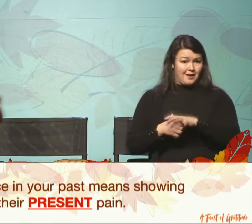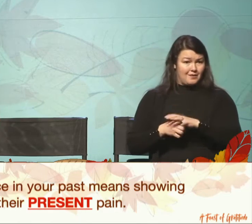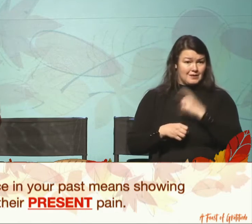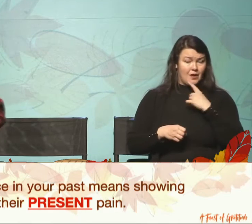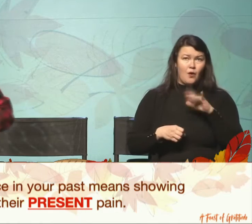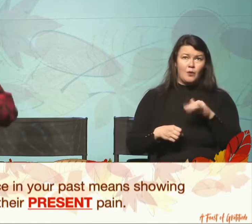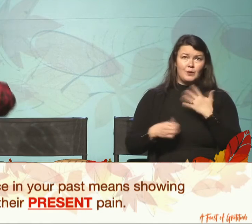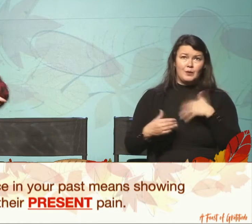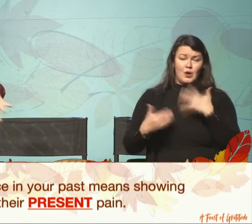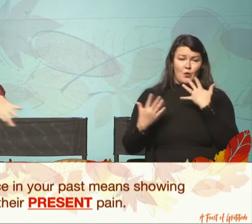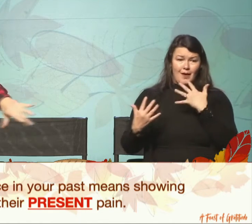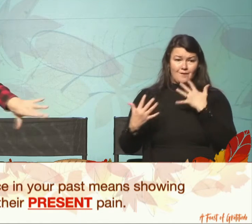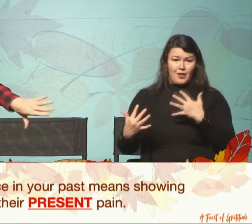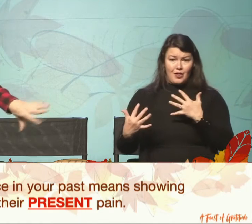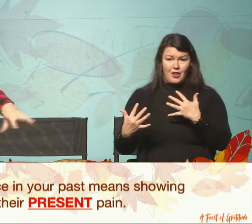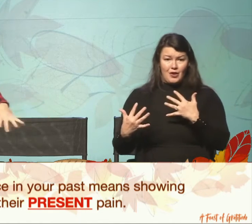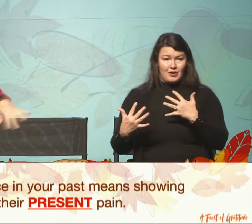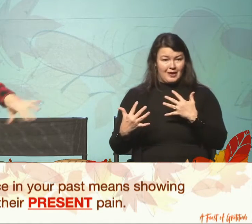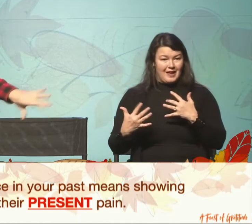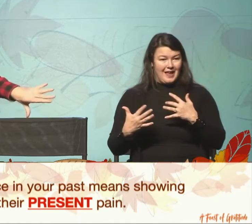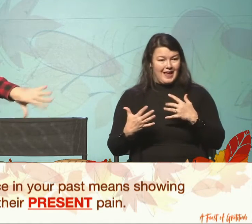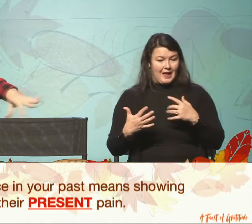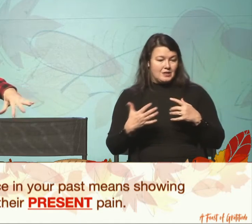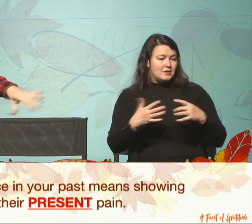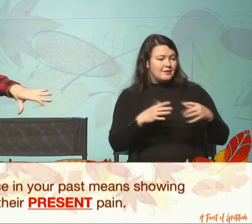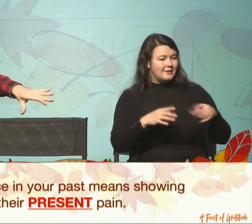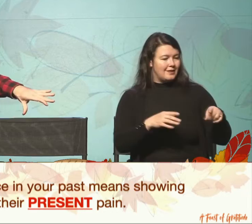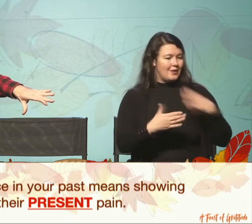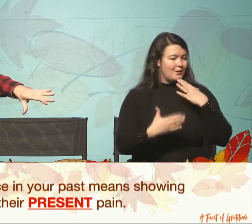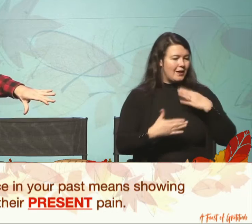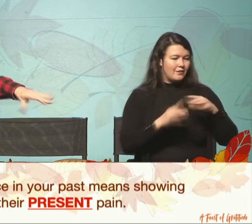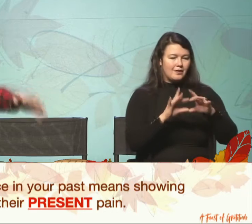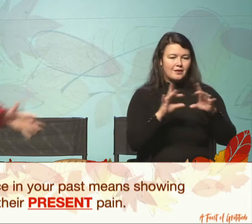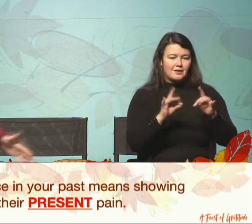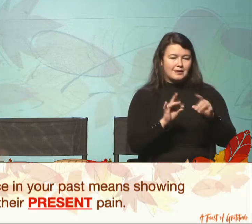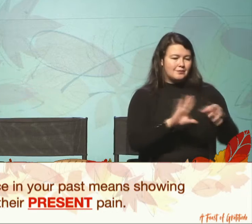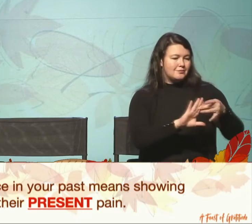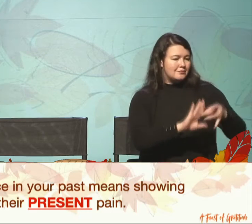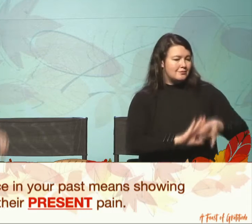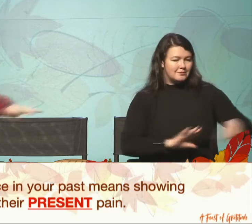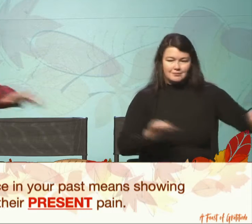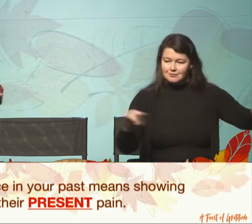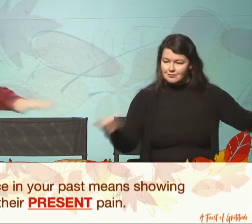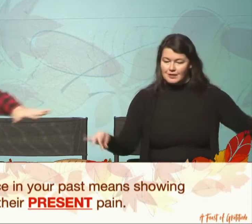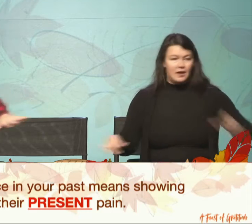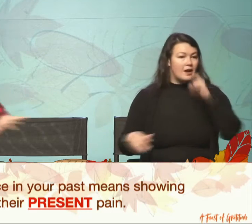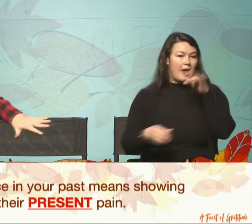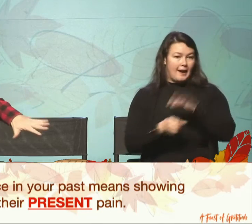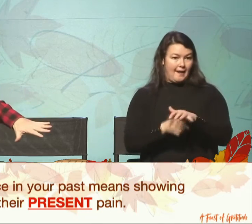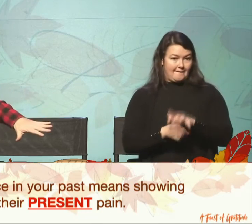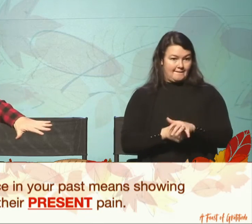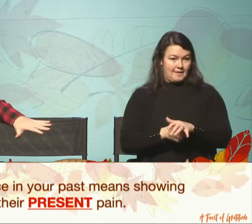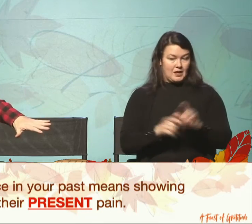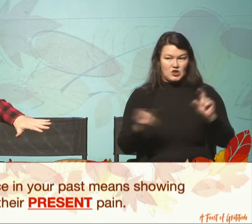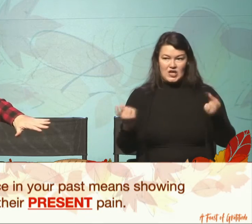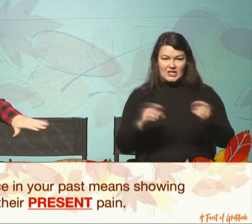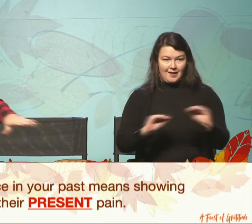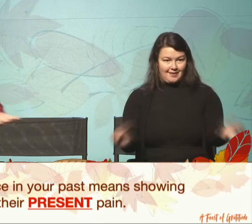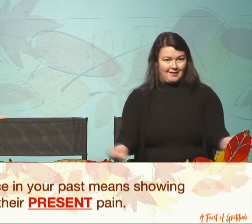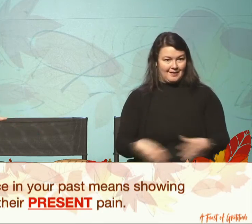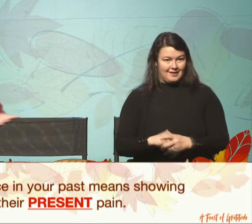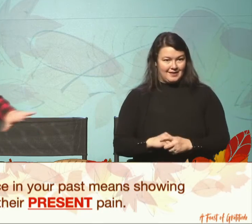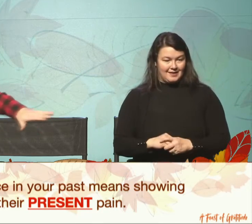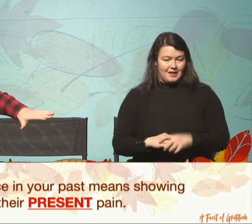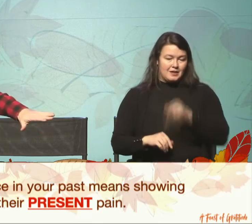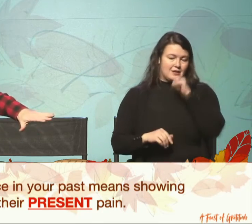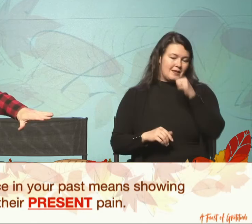so grateful, and to write our little gratitude things up here. It's just not enough because it doesn't change anything. It